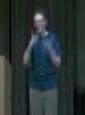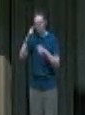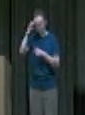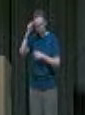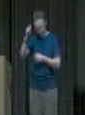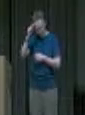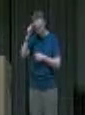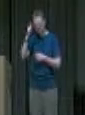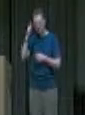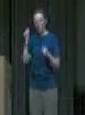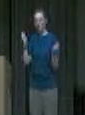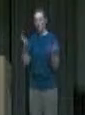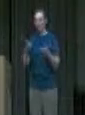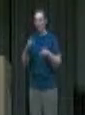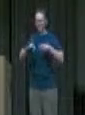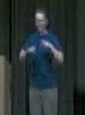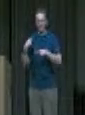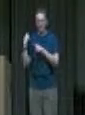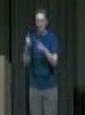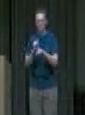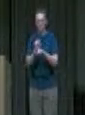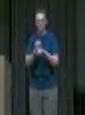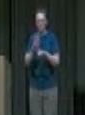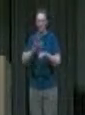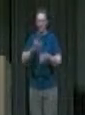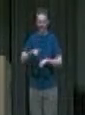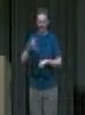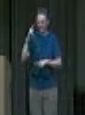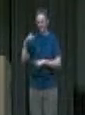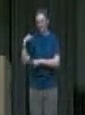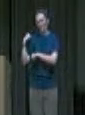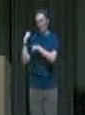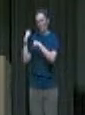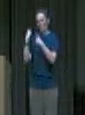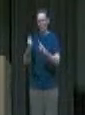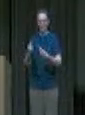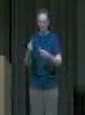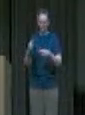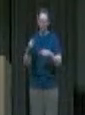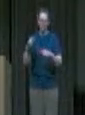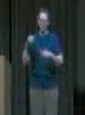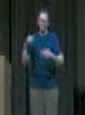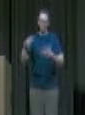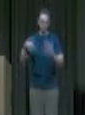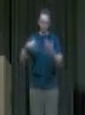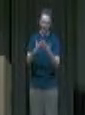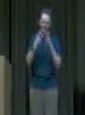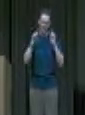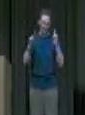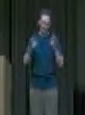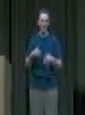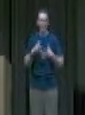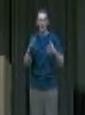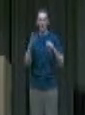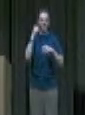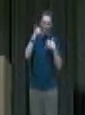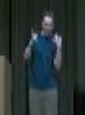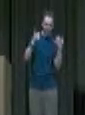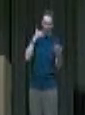off to a lot of the folks that have been working on this for a long time to get it to this point. And it takes a lot of phone calls, a lot of